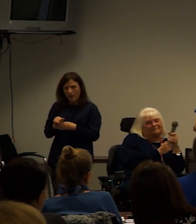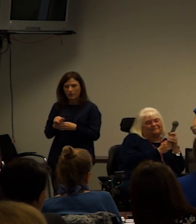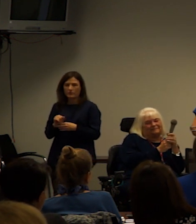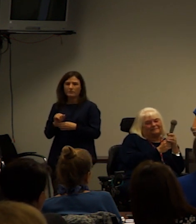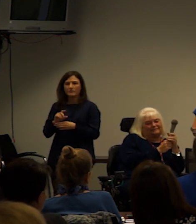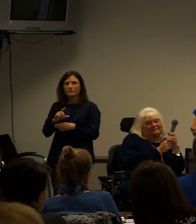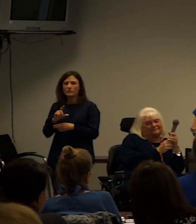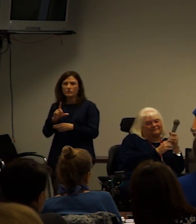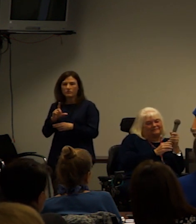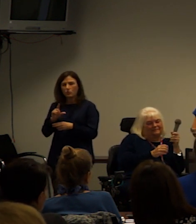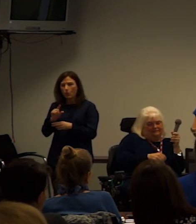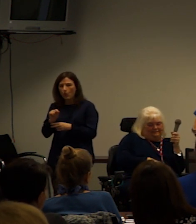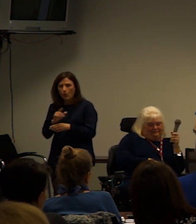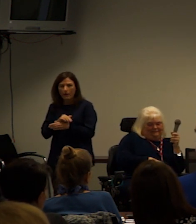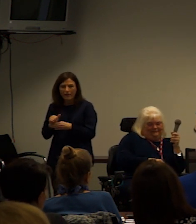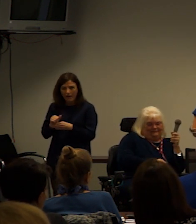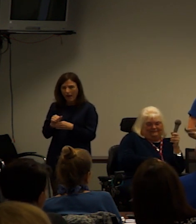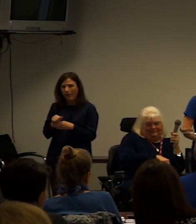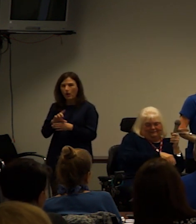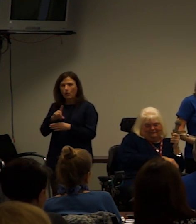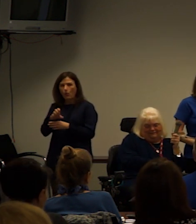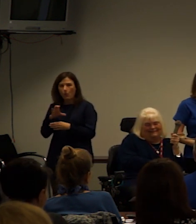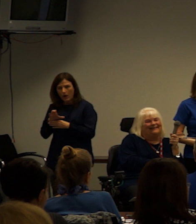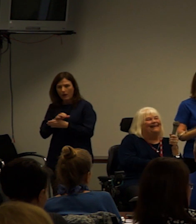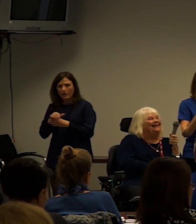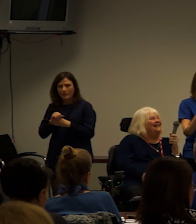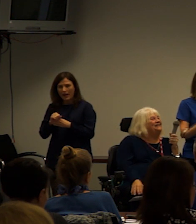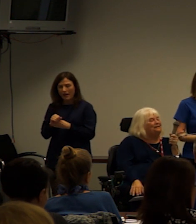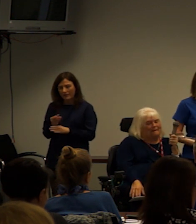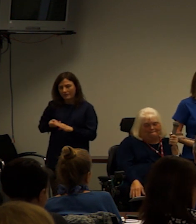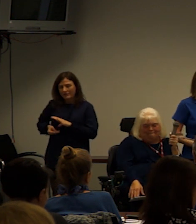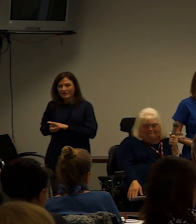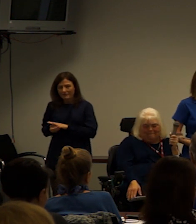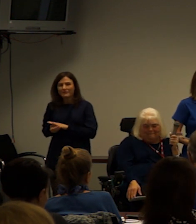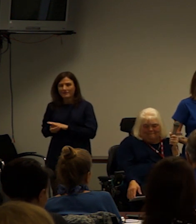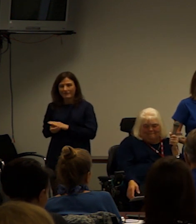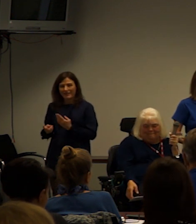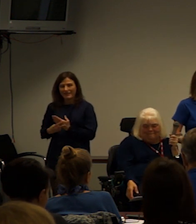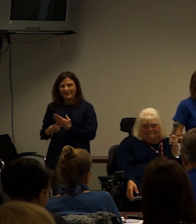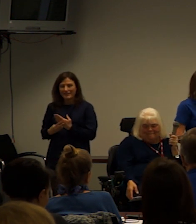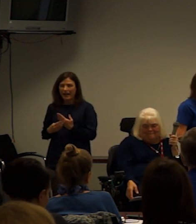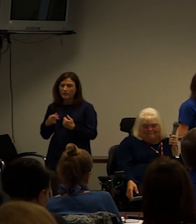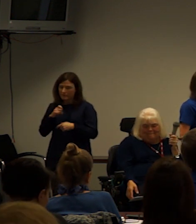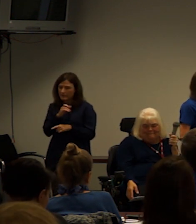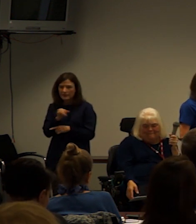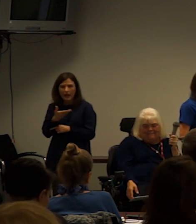away, folded up in the back of the wallet? It's her emergency stash. You need to do the same thing.